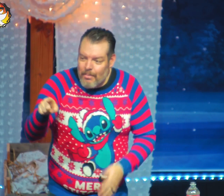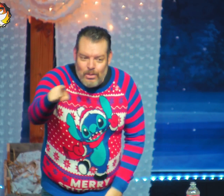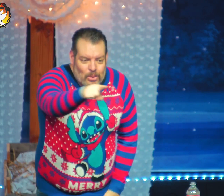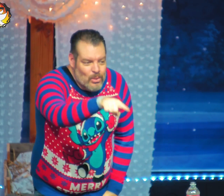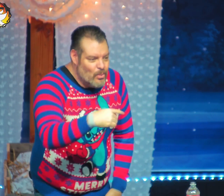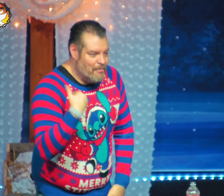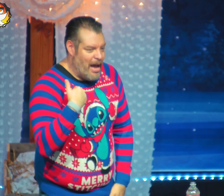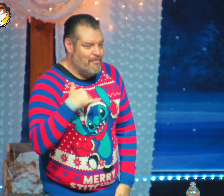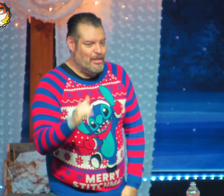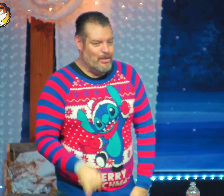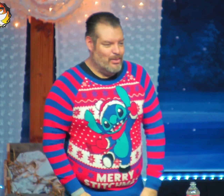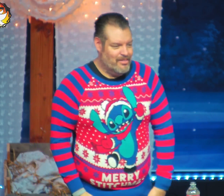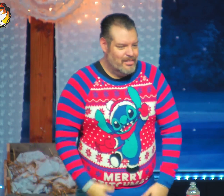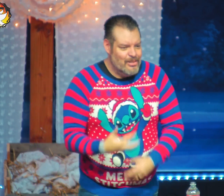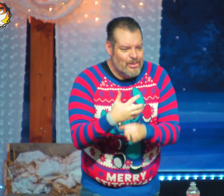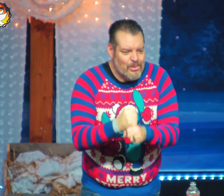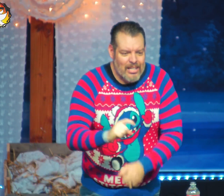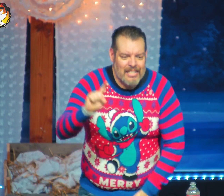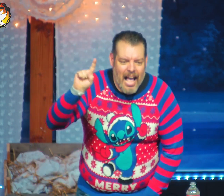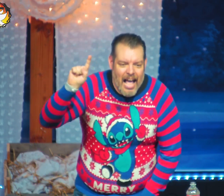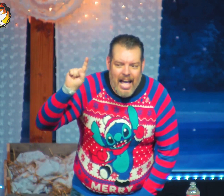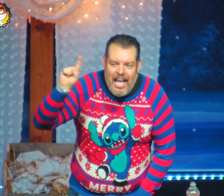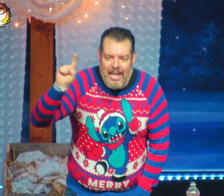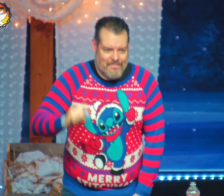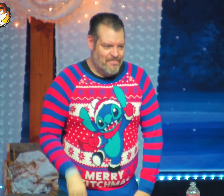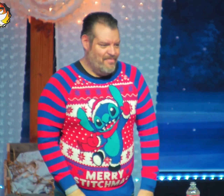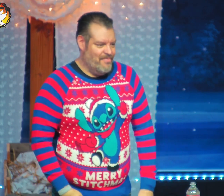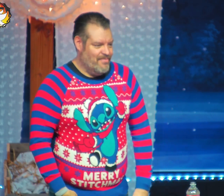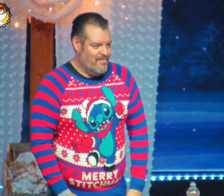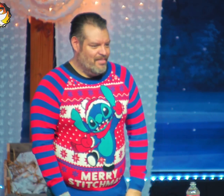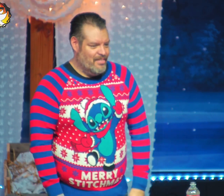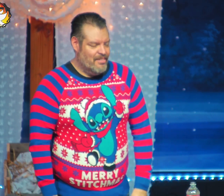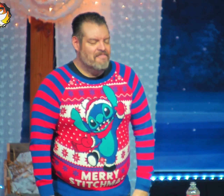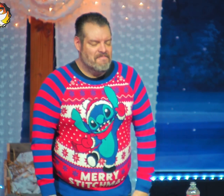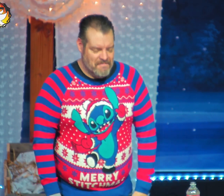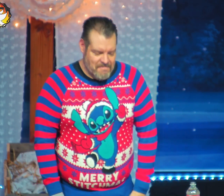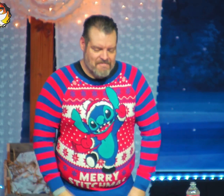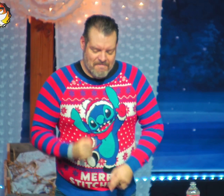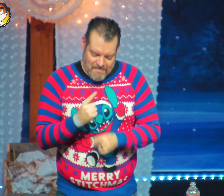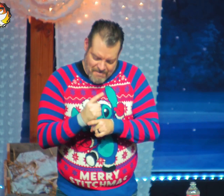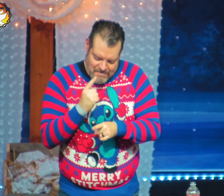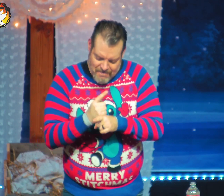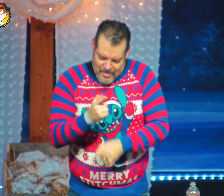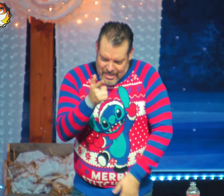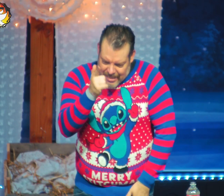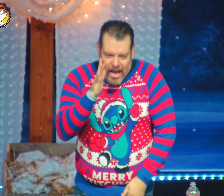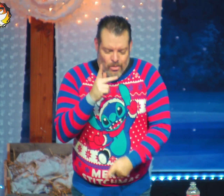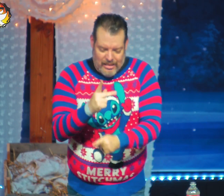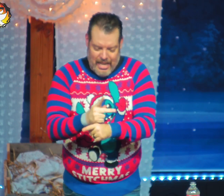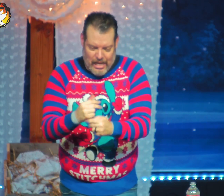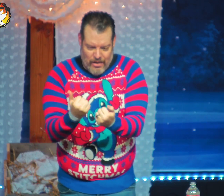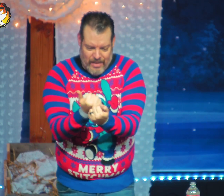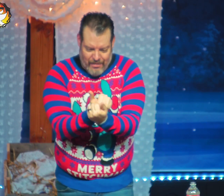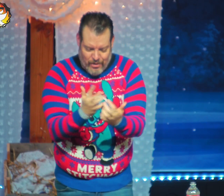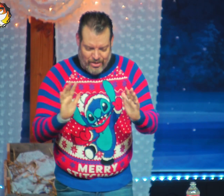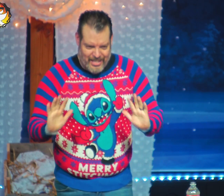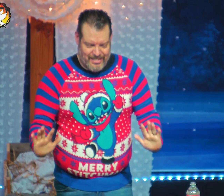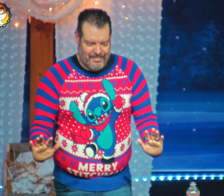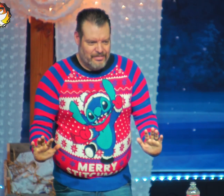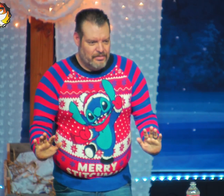I've preached to her many times to trust in God. No, really, it's the opposite. I'll be honest. She tells me, she's like, hey, just trust God.